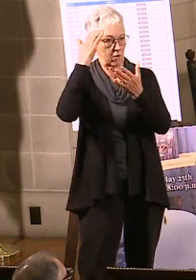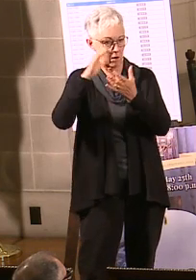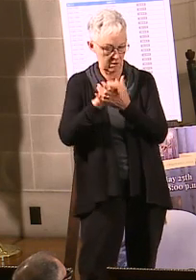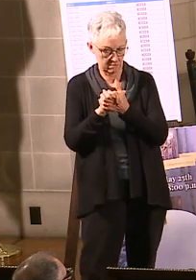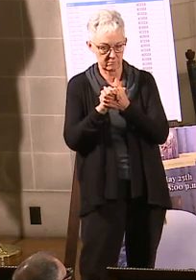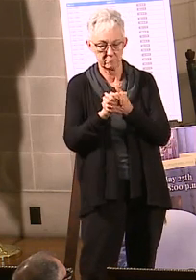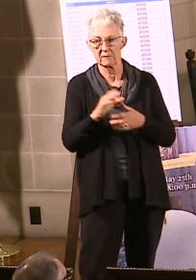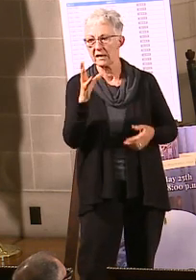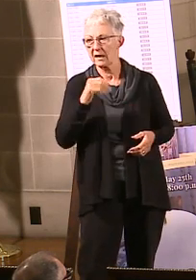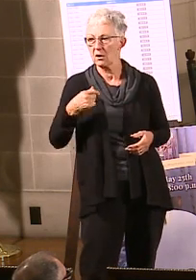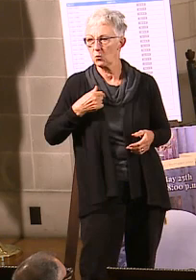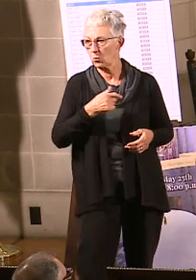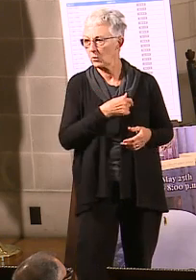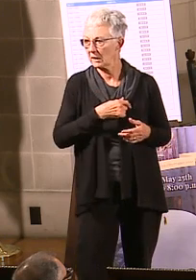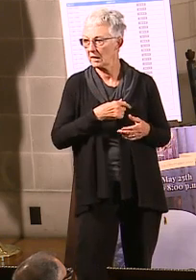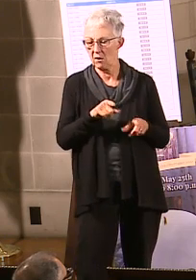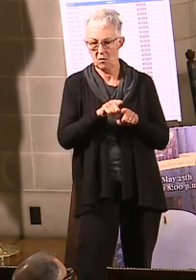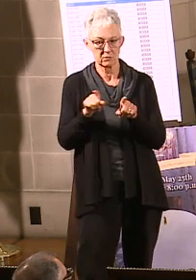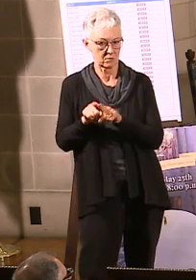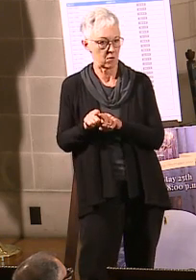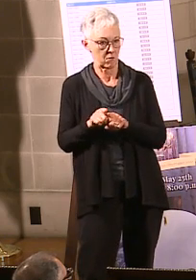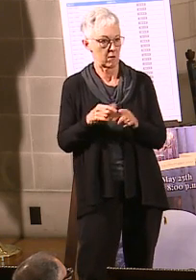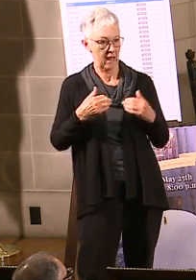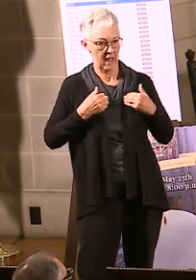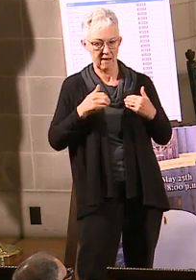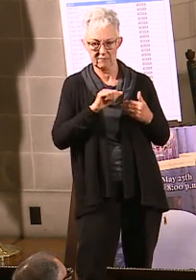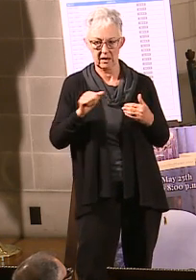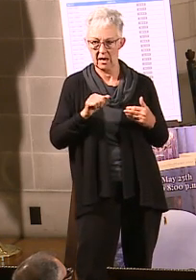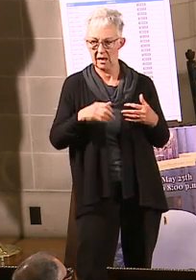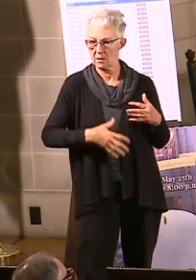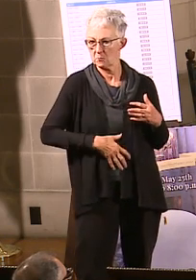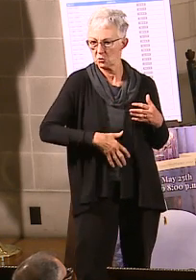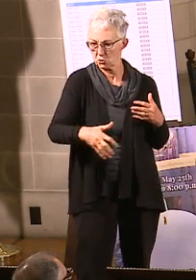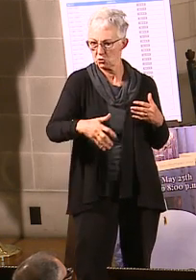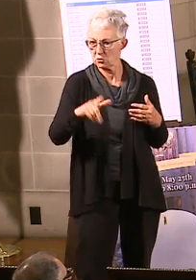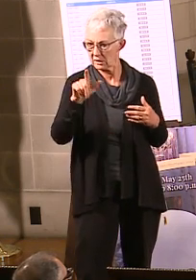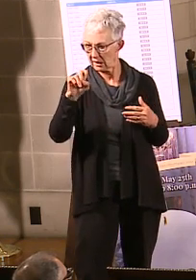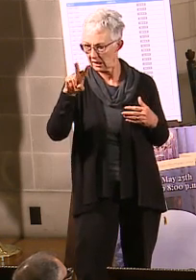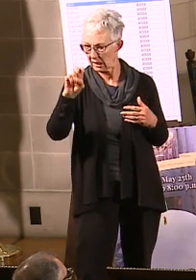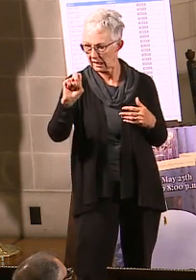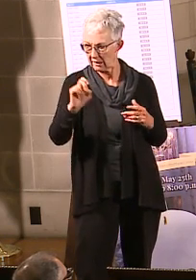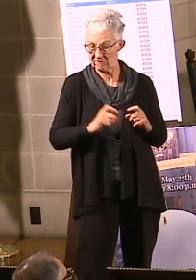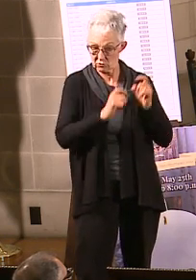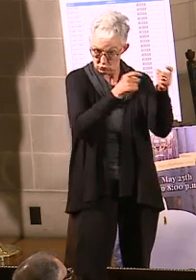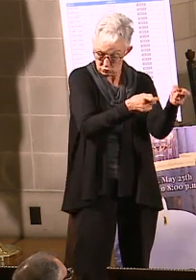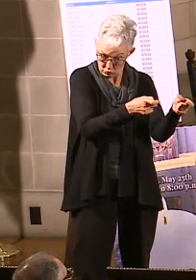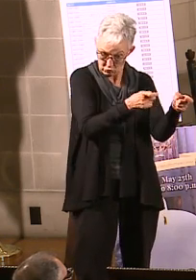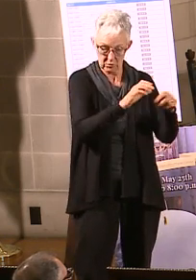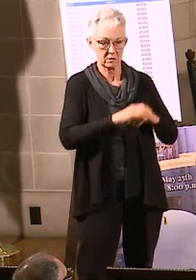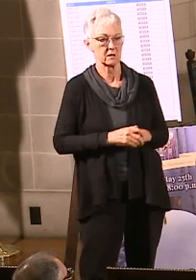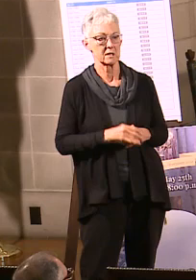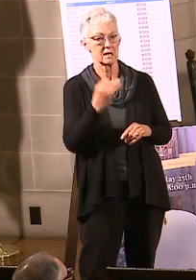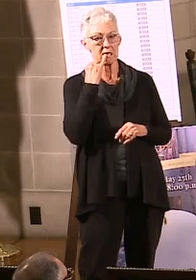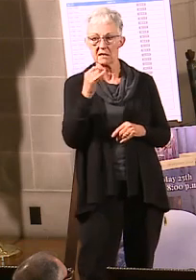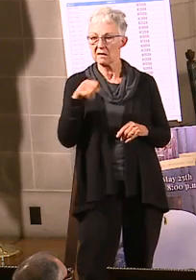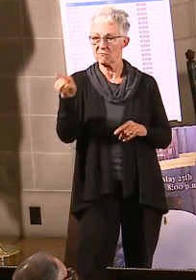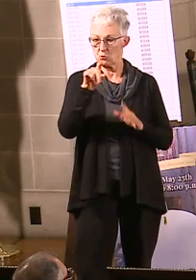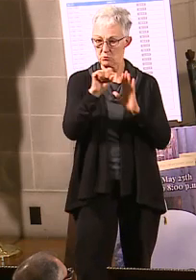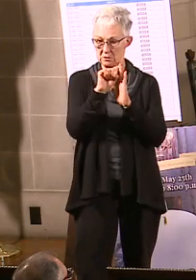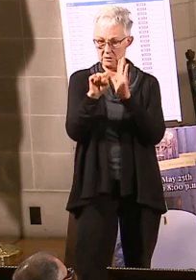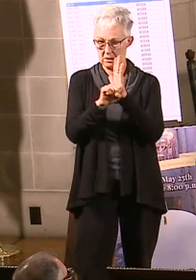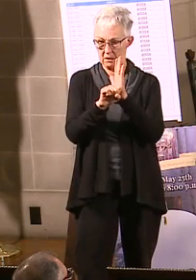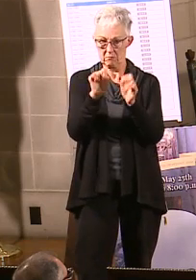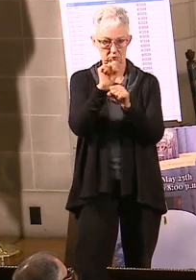maternity leave donation program. So, for example, if you're one of our state teammates, you